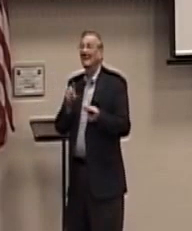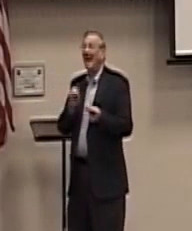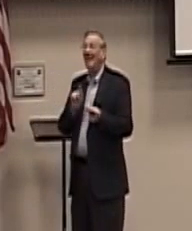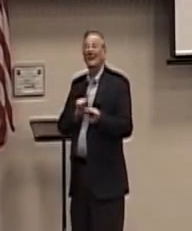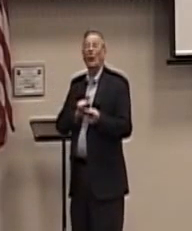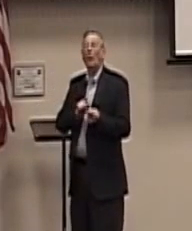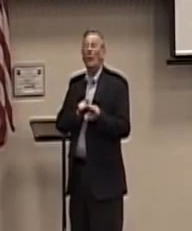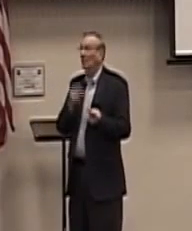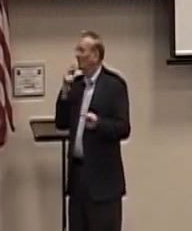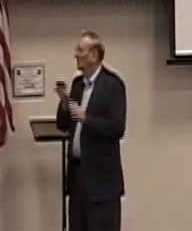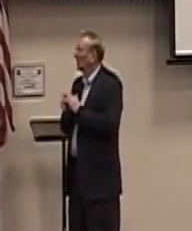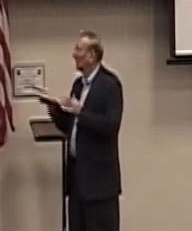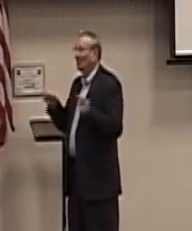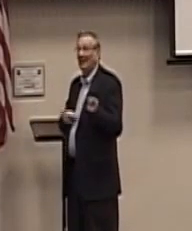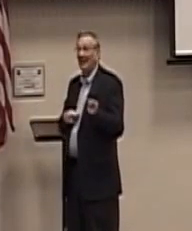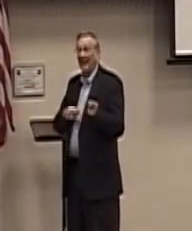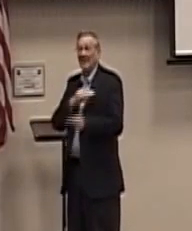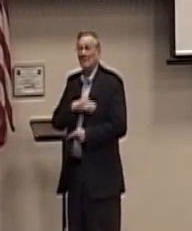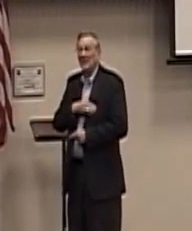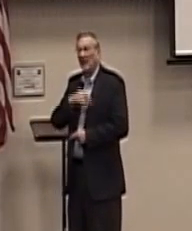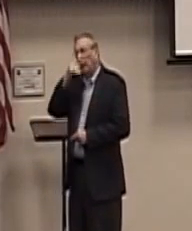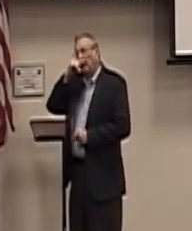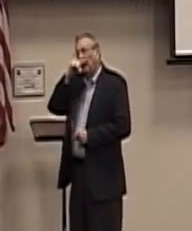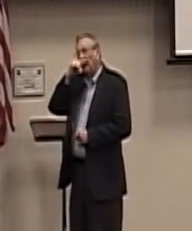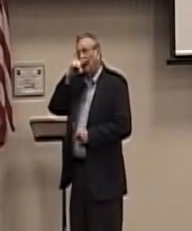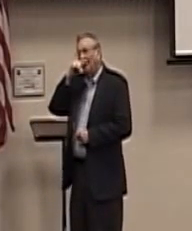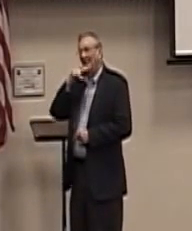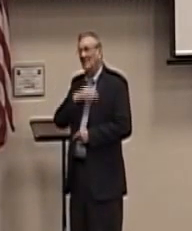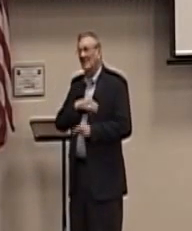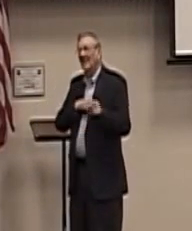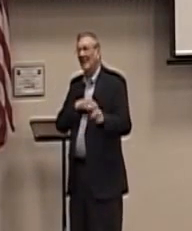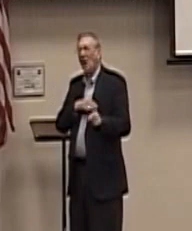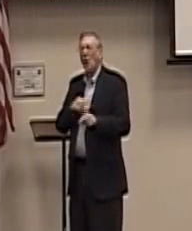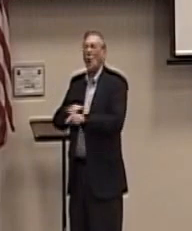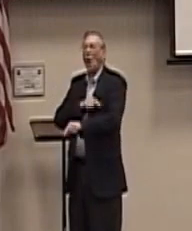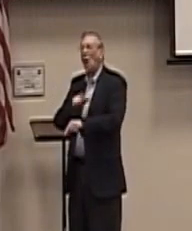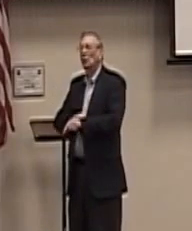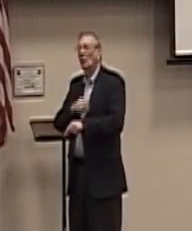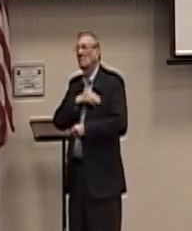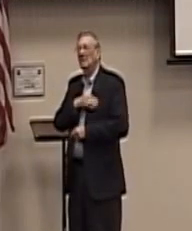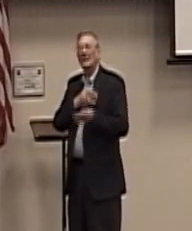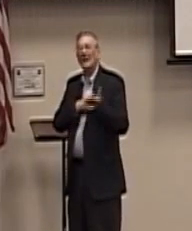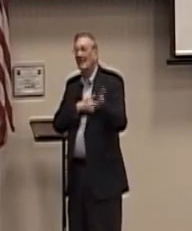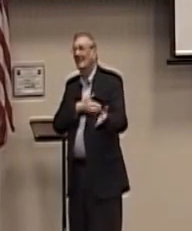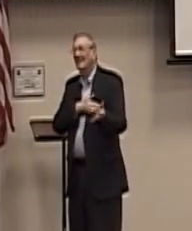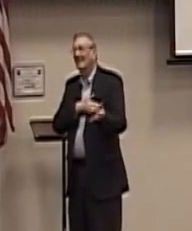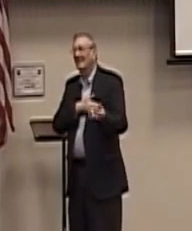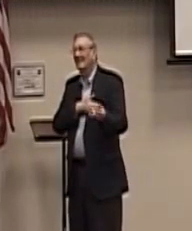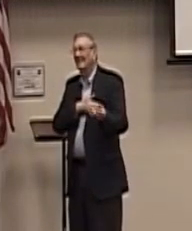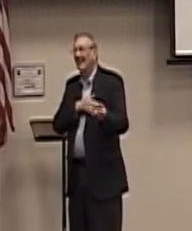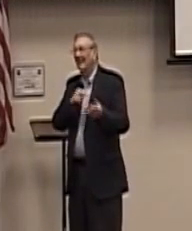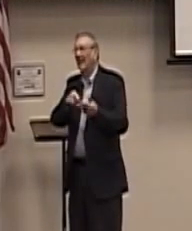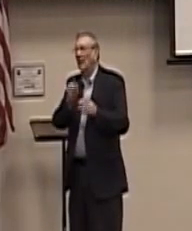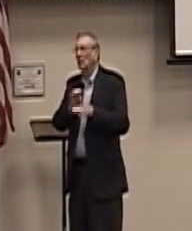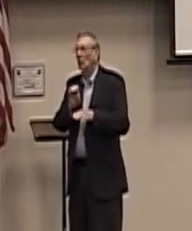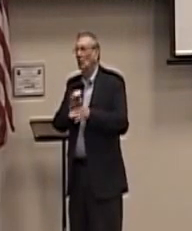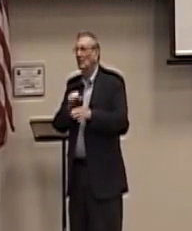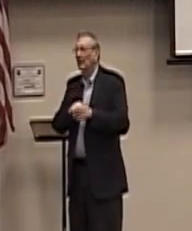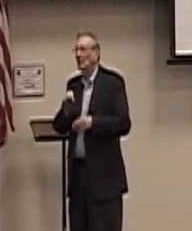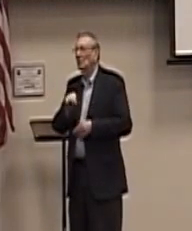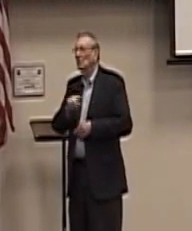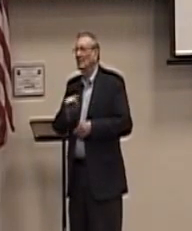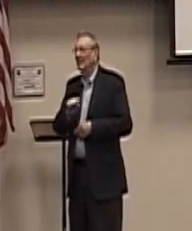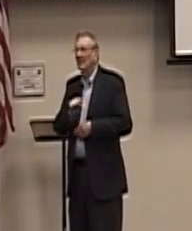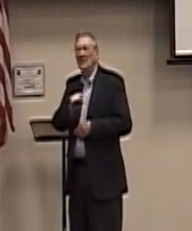who you see pictured here. He's a missionary kid. He's the son of a long-term missionary couple there at the Otamoti congregation who have